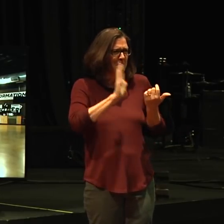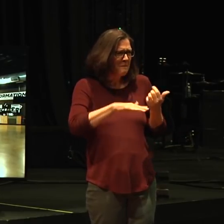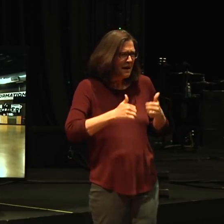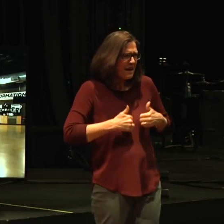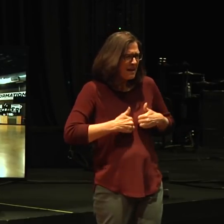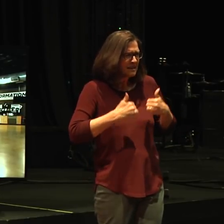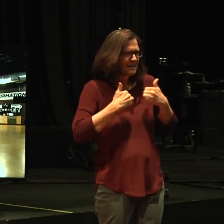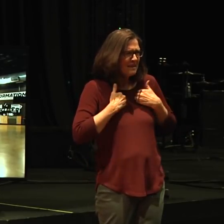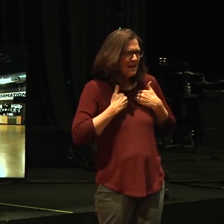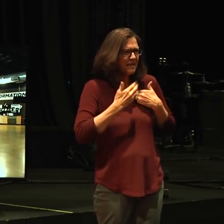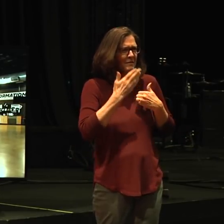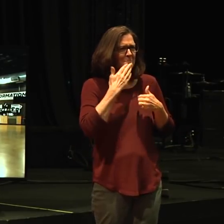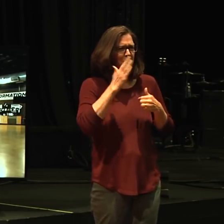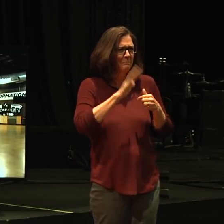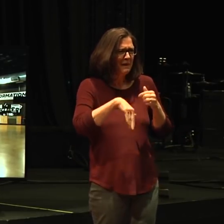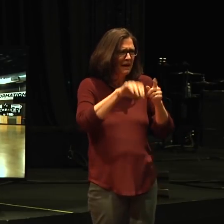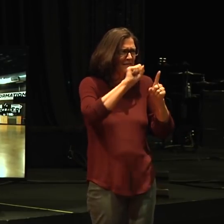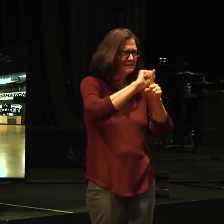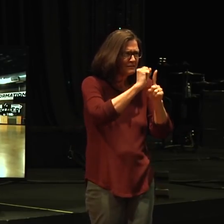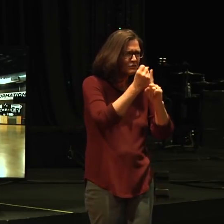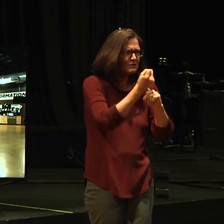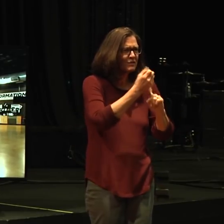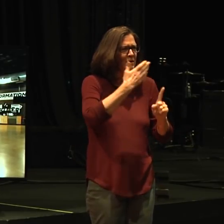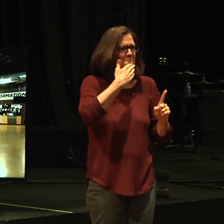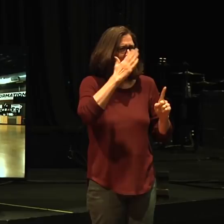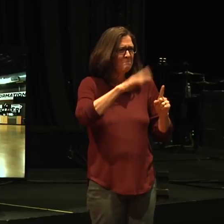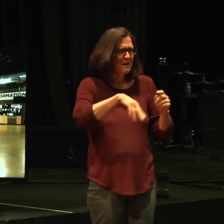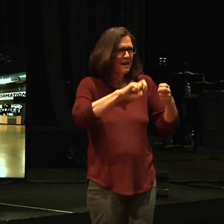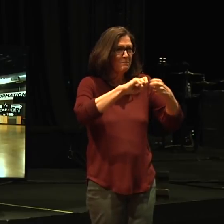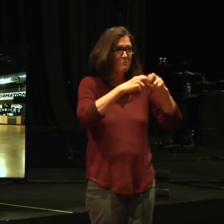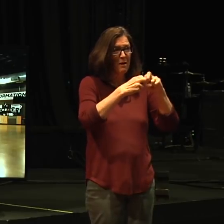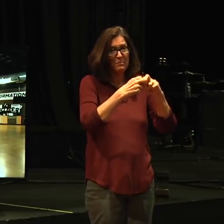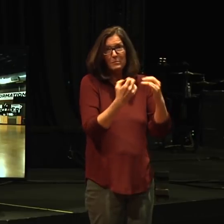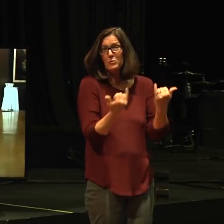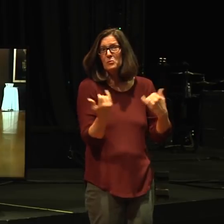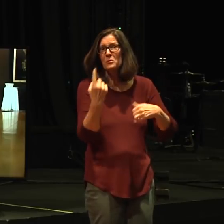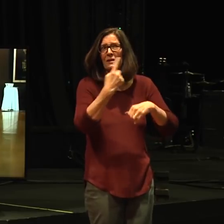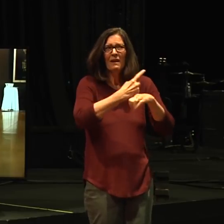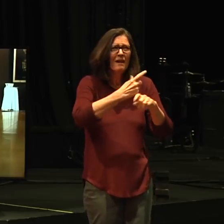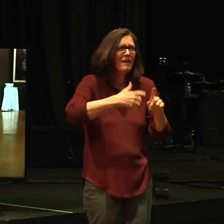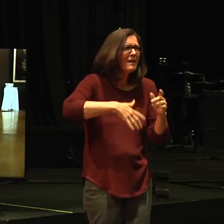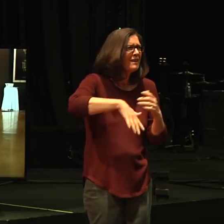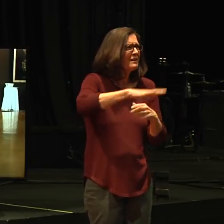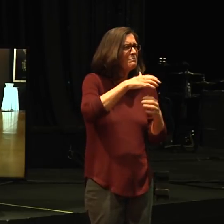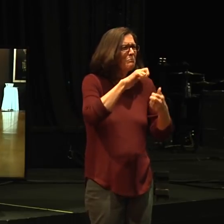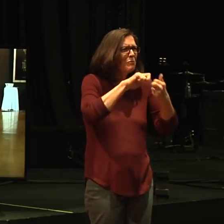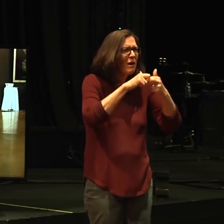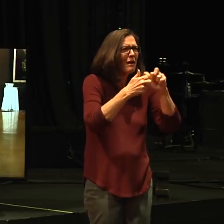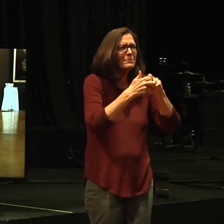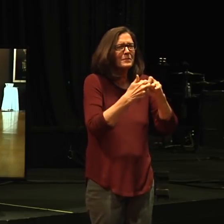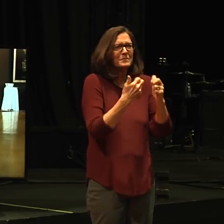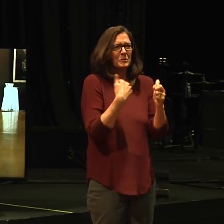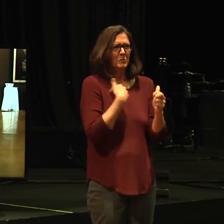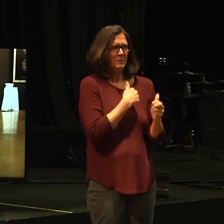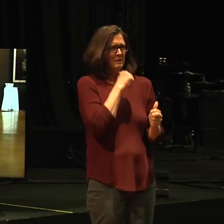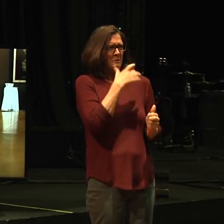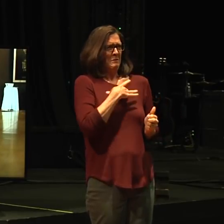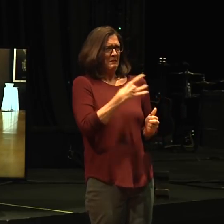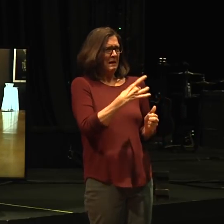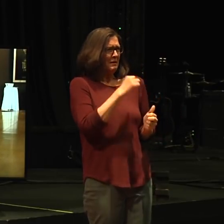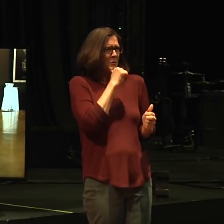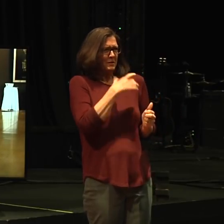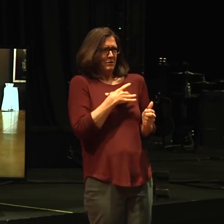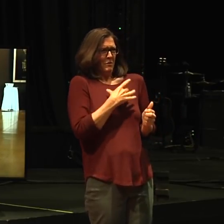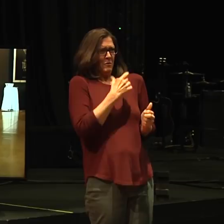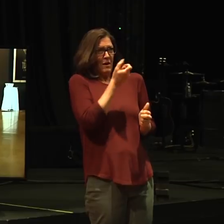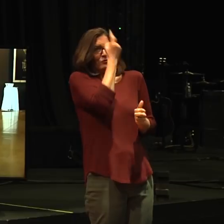bad circumstance or a bad problem. It's all around us today, all right? Stuff we don't like, stuff we don't understand. And then we take that and we try to lay